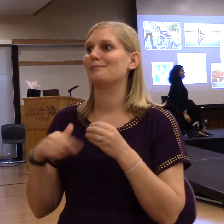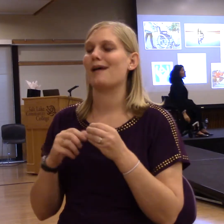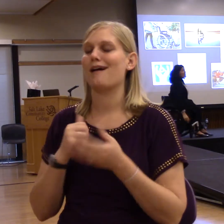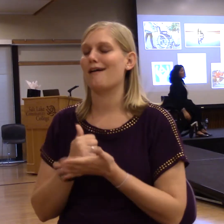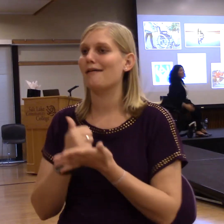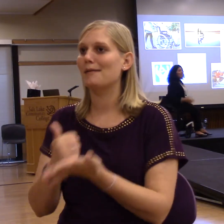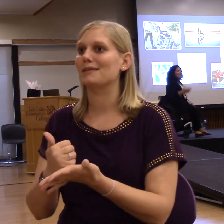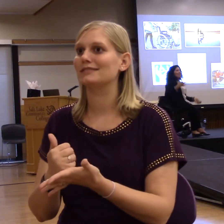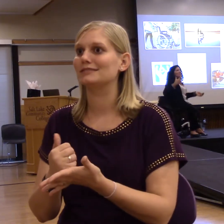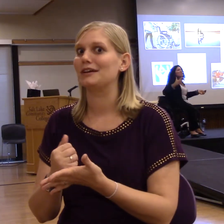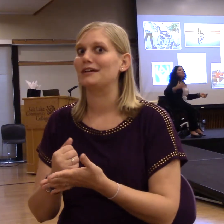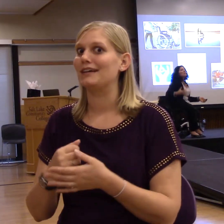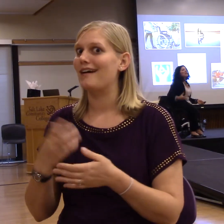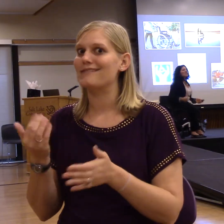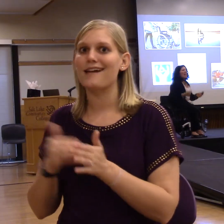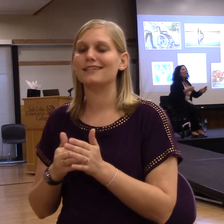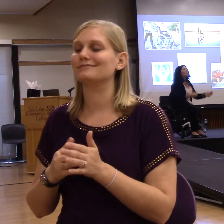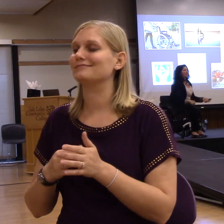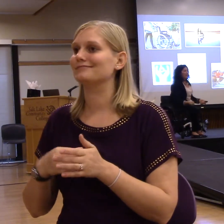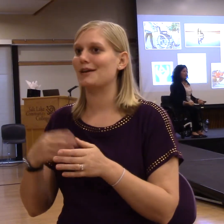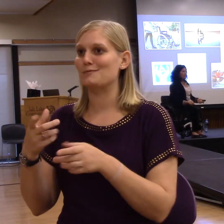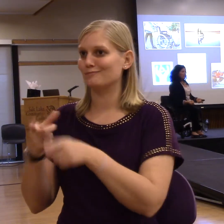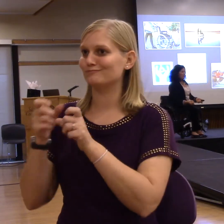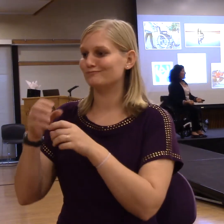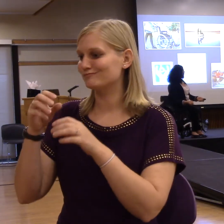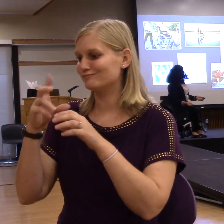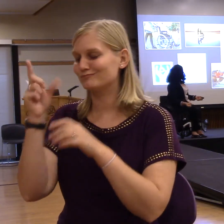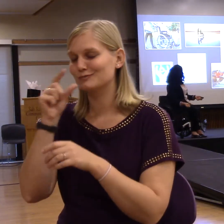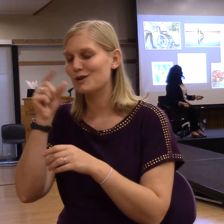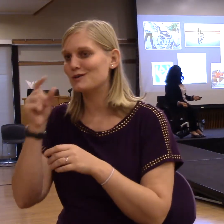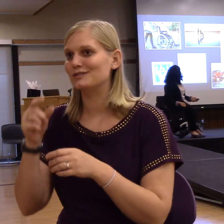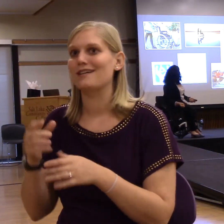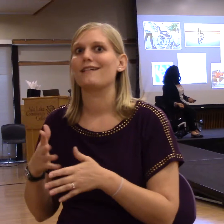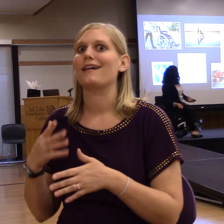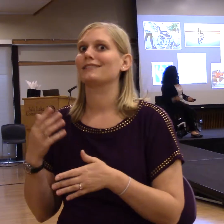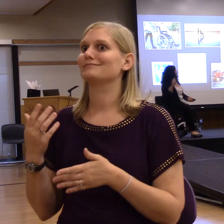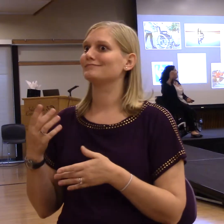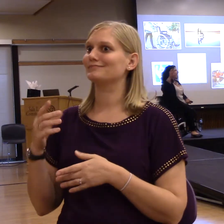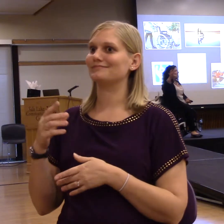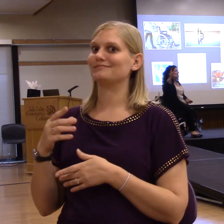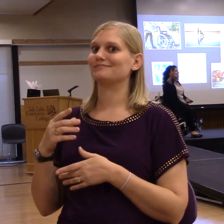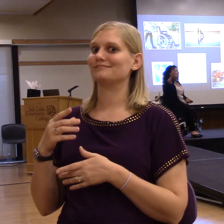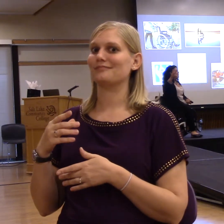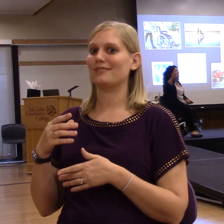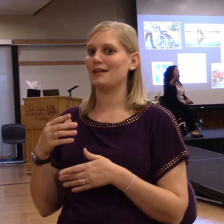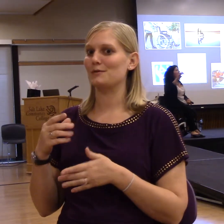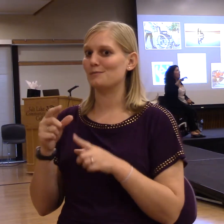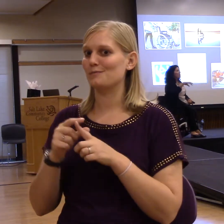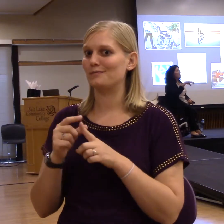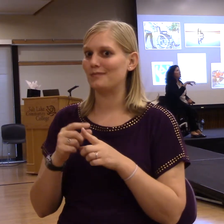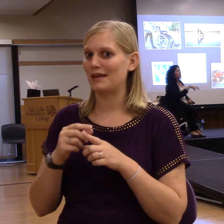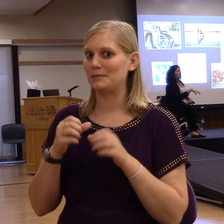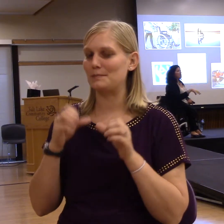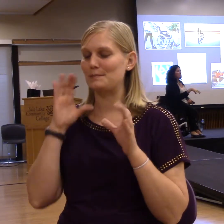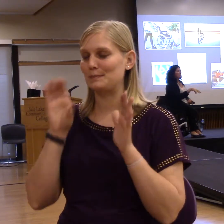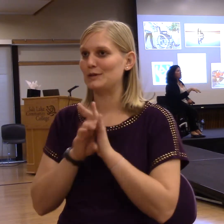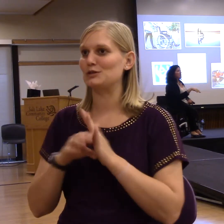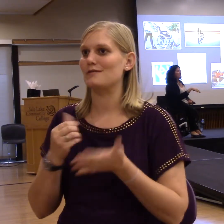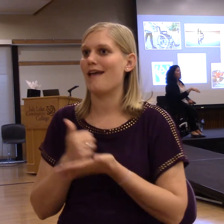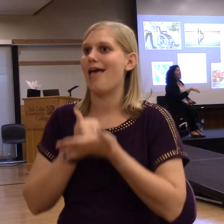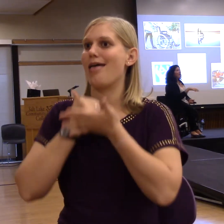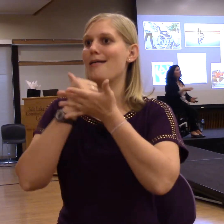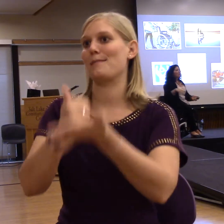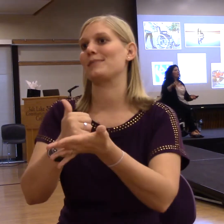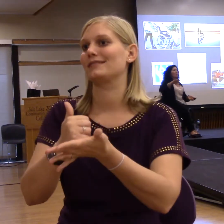on disability, so much helping comes up. And it's normally a non-disabled person helping a disabled